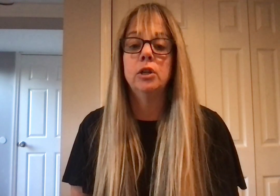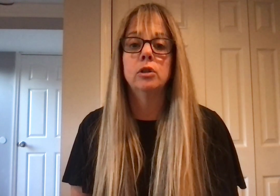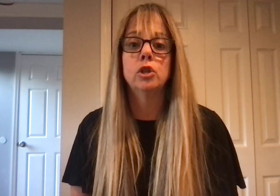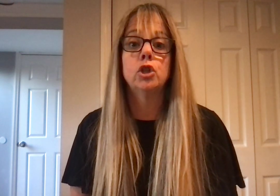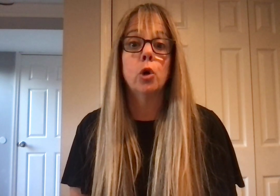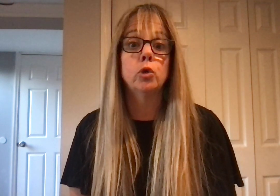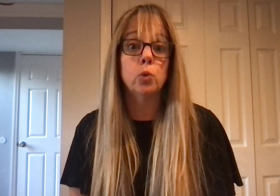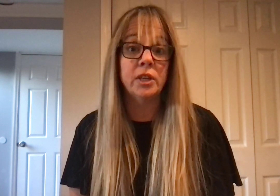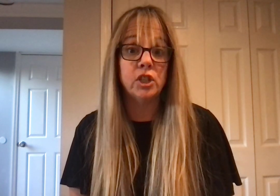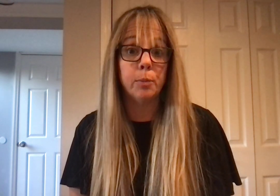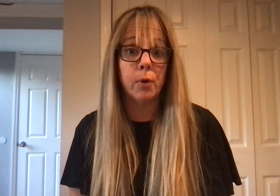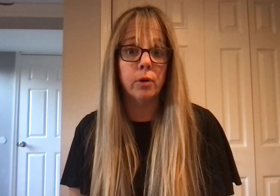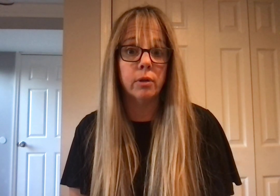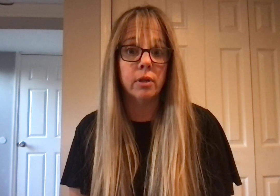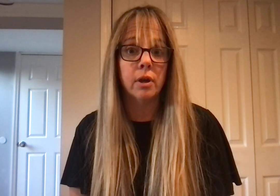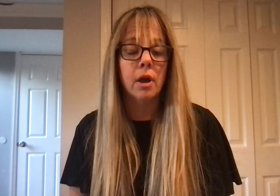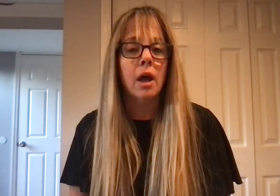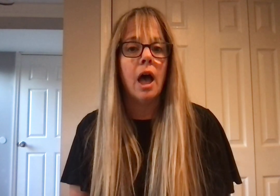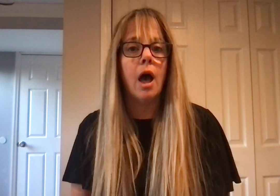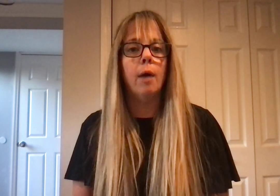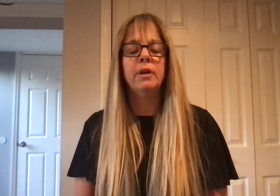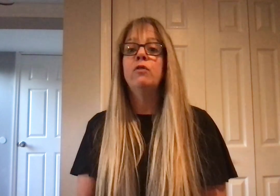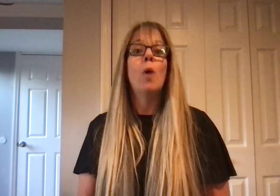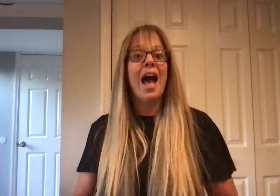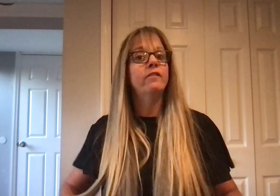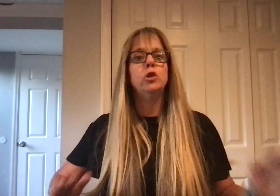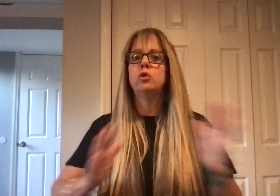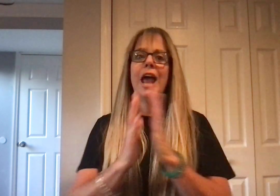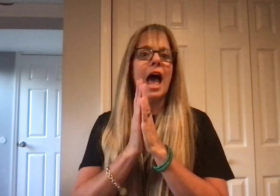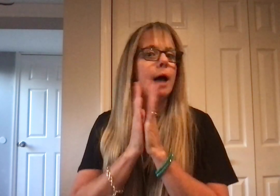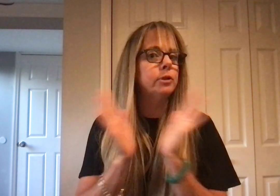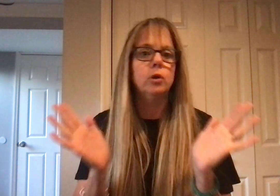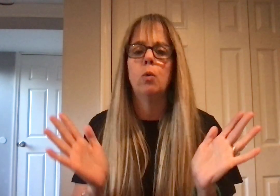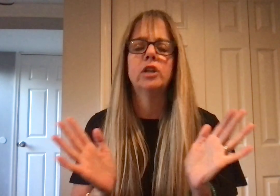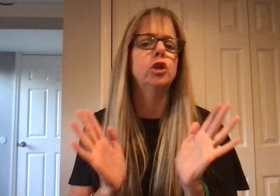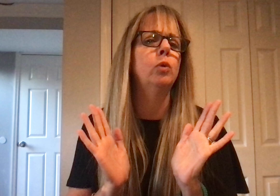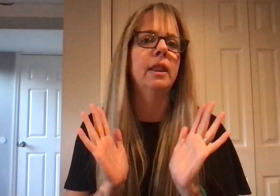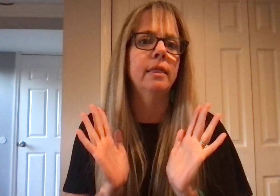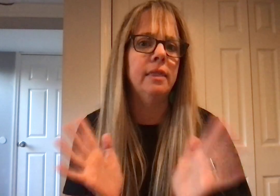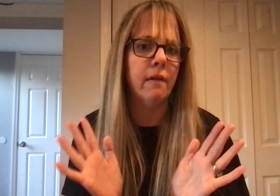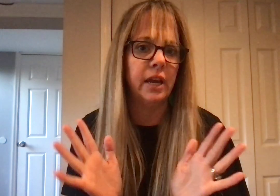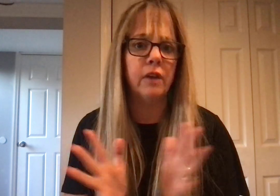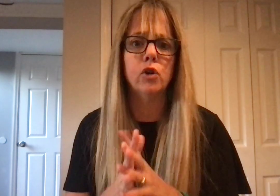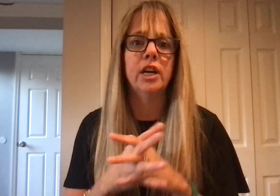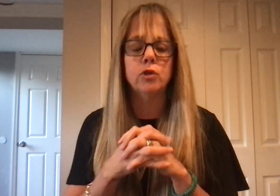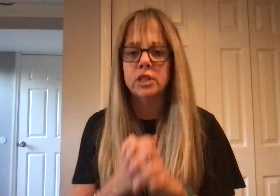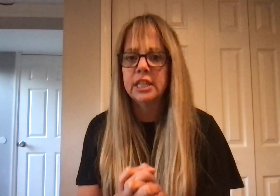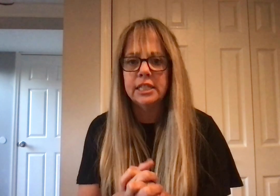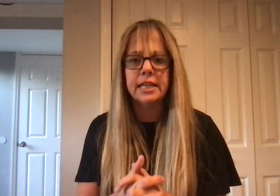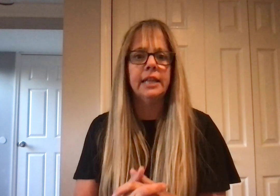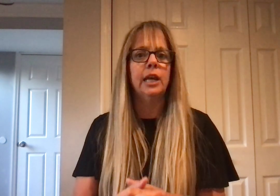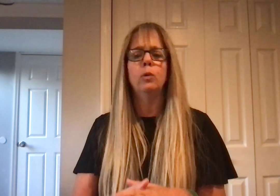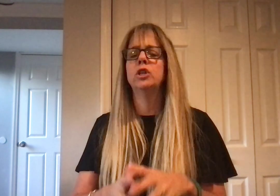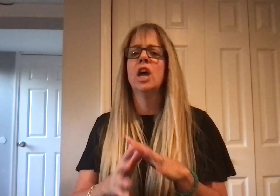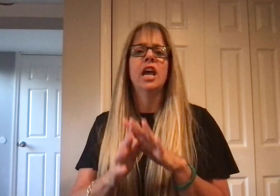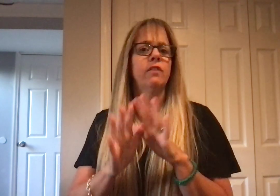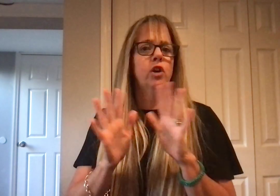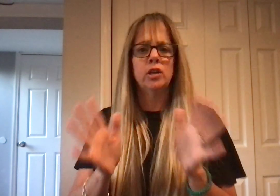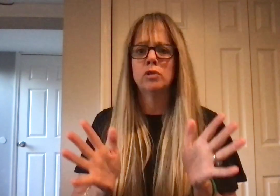the show Switched at Birth. If you haven't, you should absolutely watch it. You would love it. If you're interested in sign language, if you're interested in